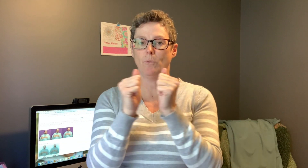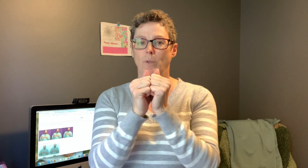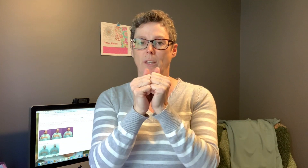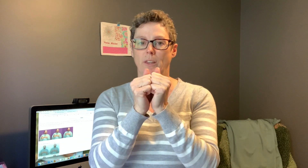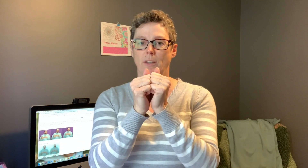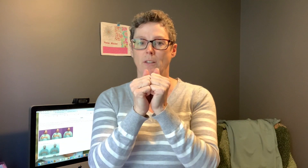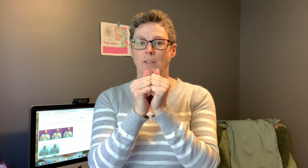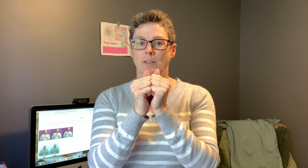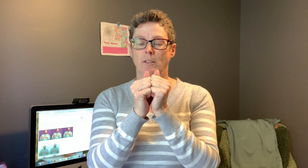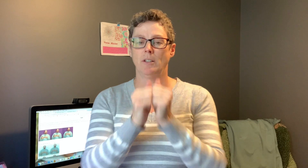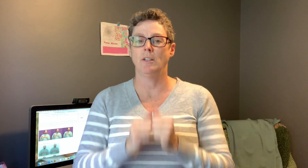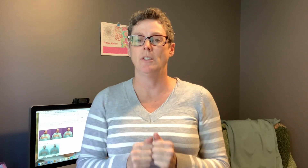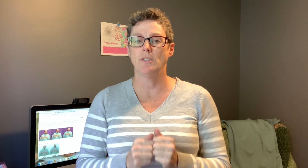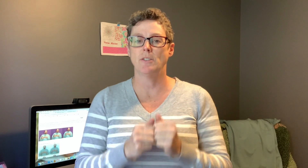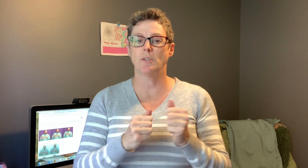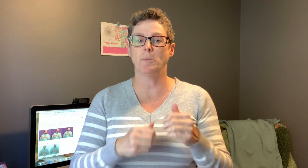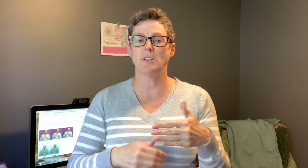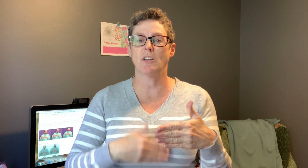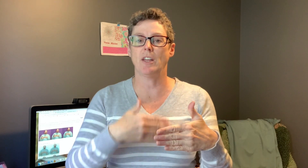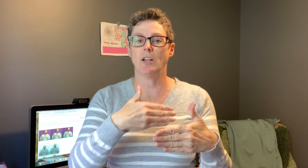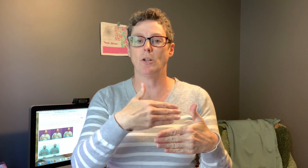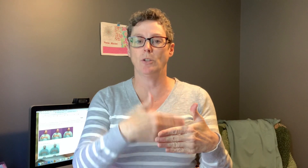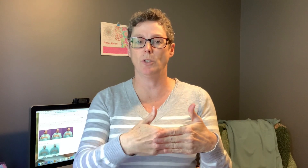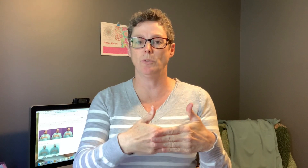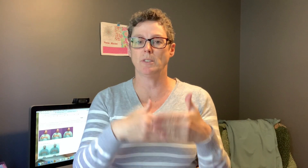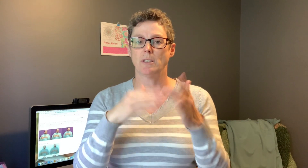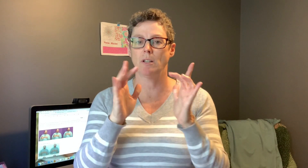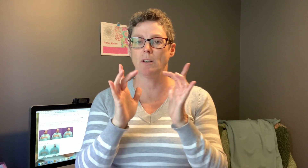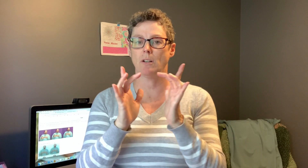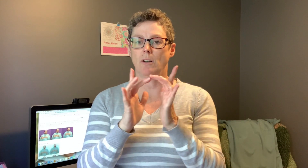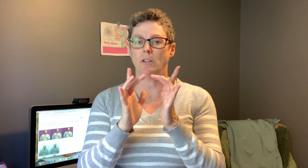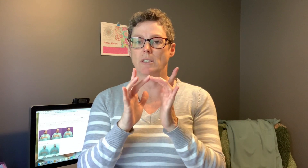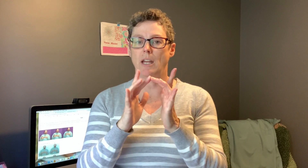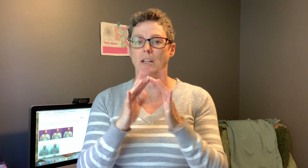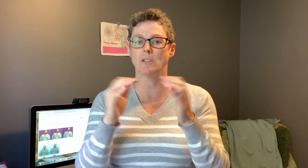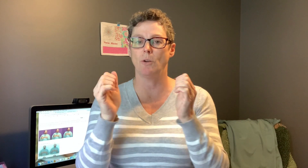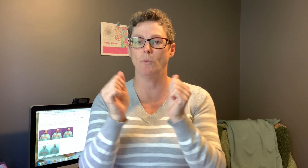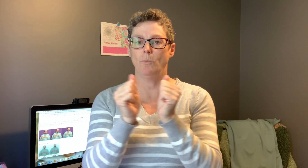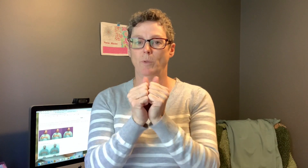With. So building on that, close contact with.